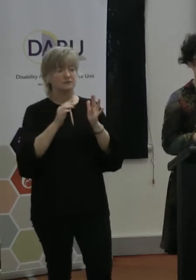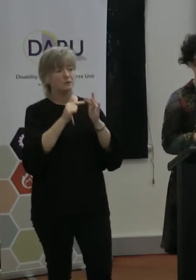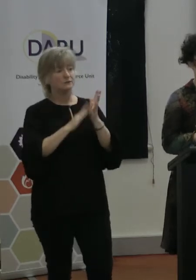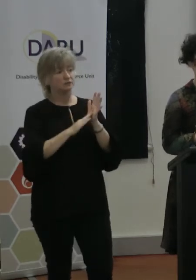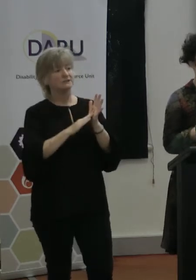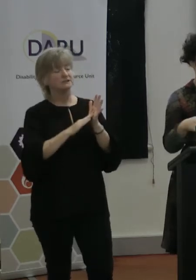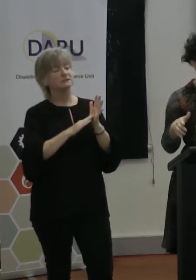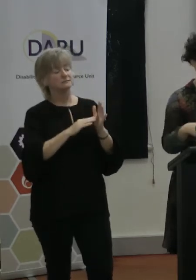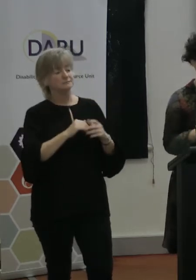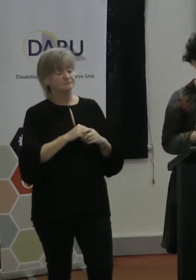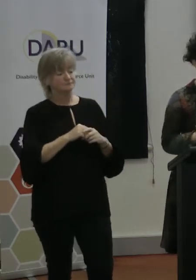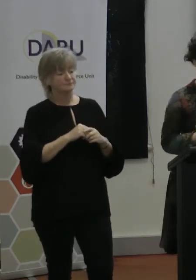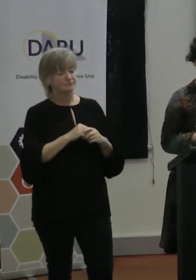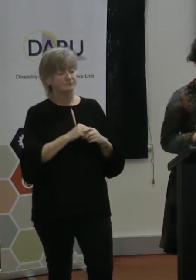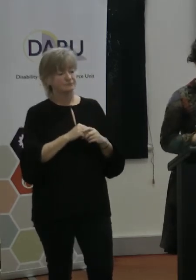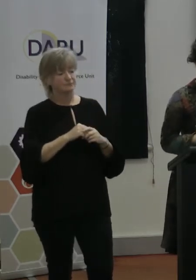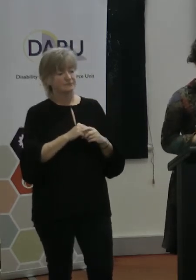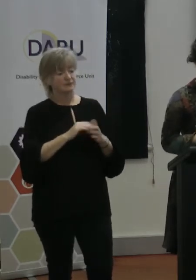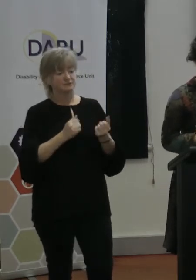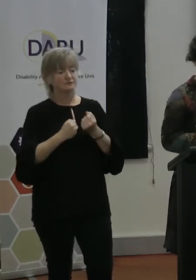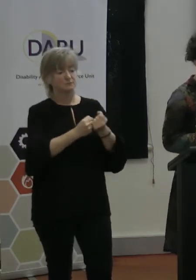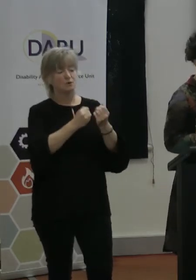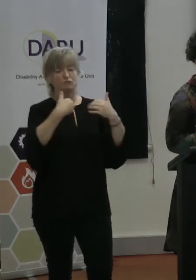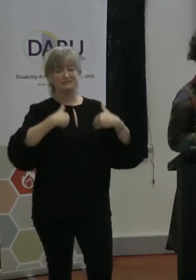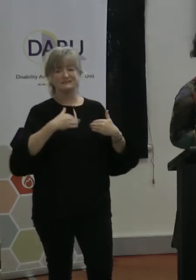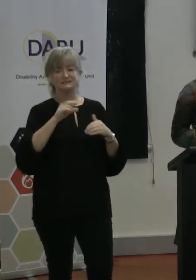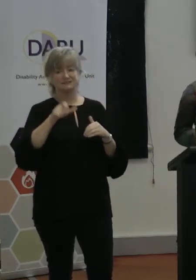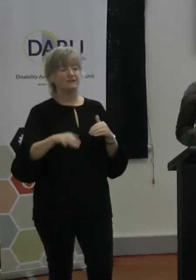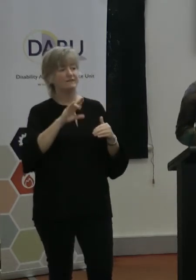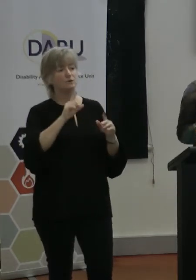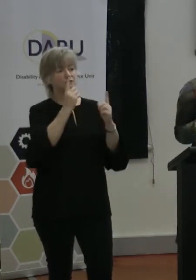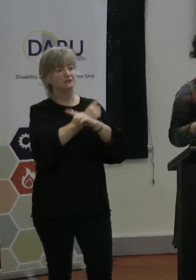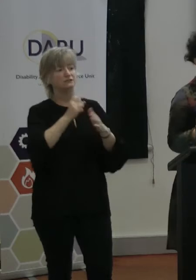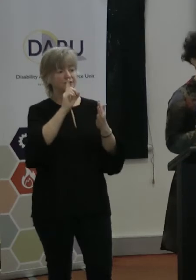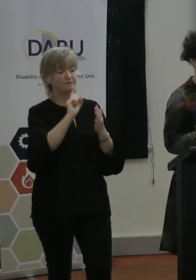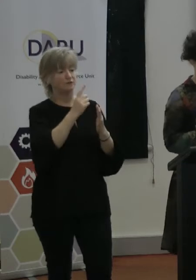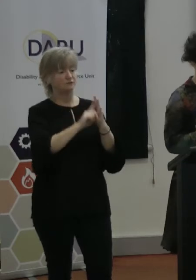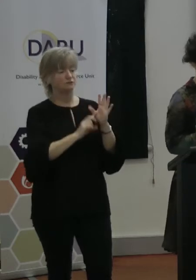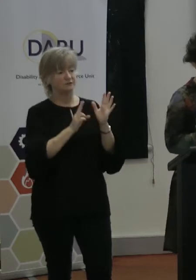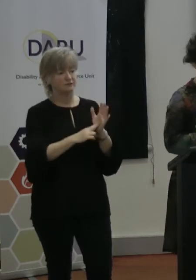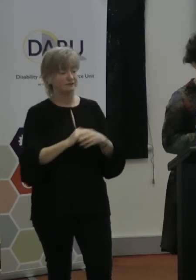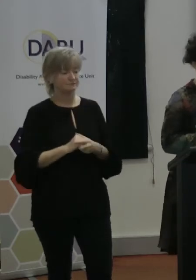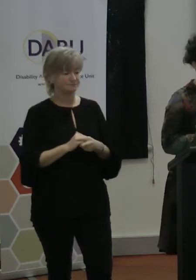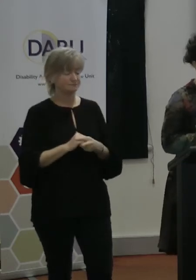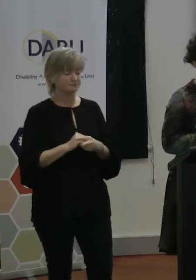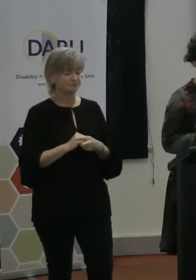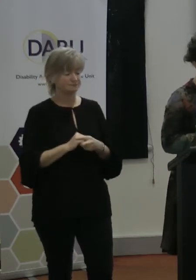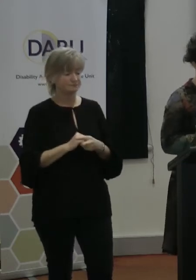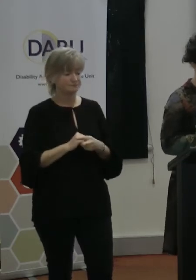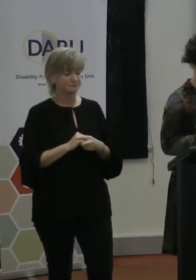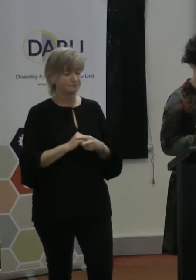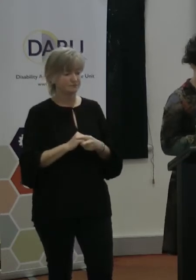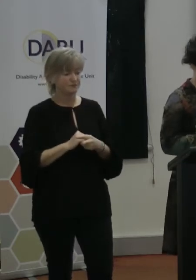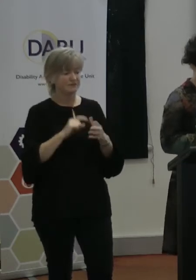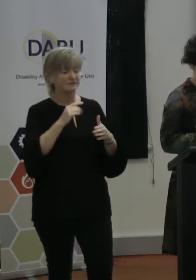place for residents around the 1st of January. So the process that's happening, and this is a process for entering into or establishing